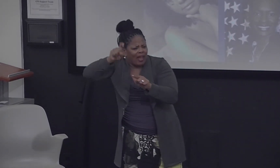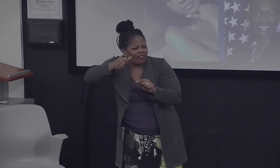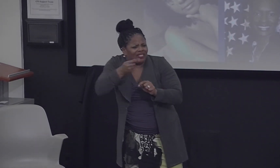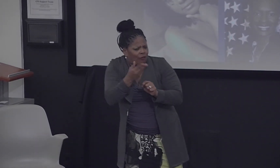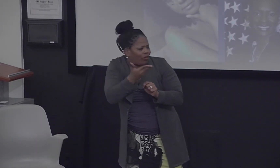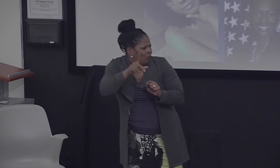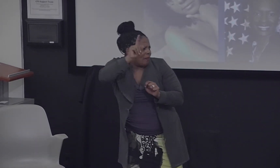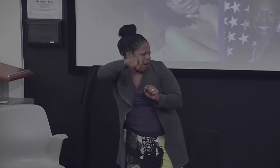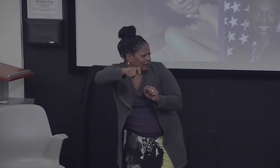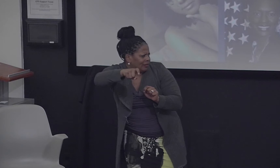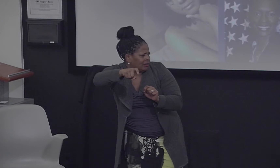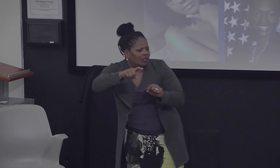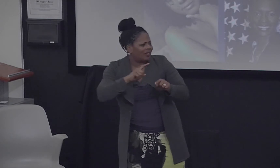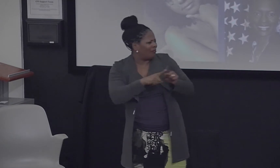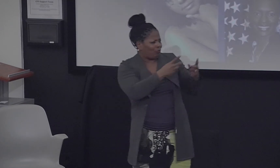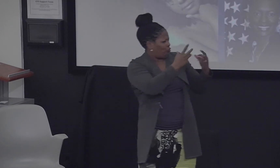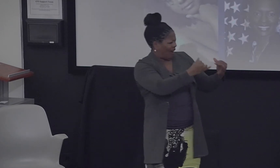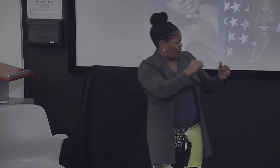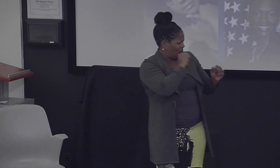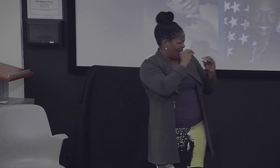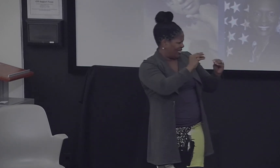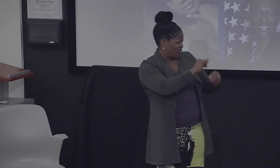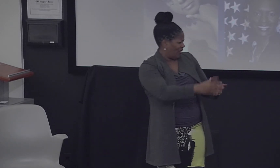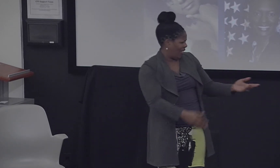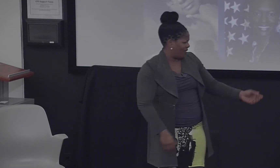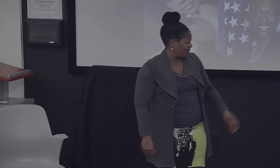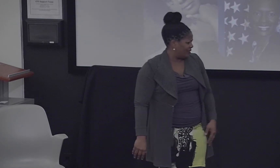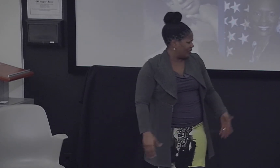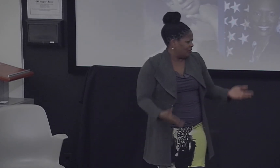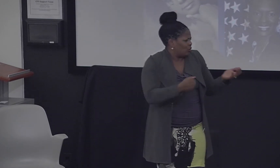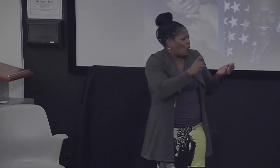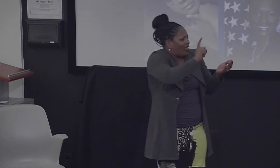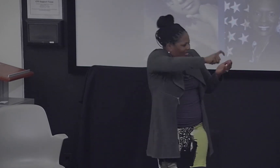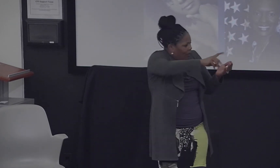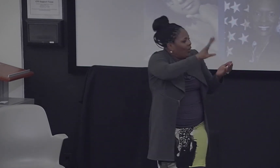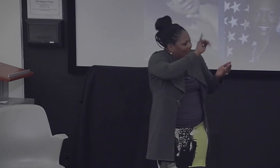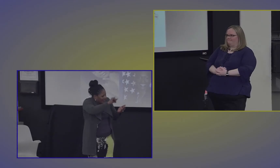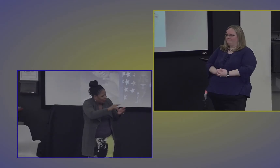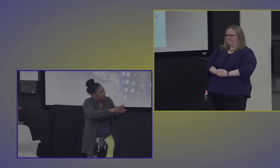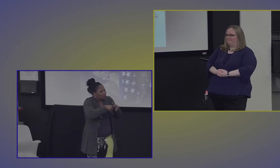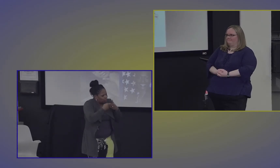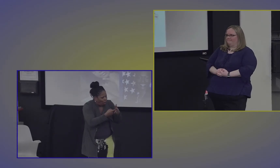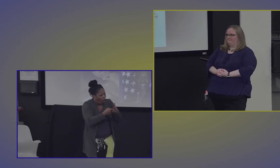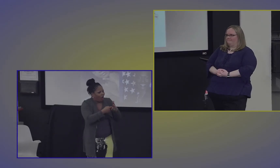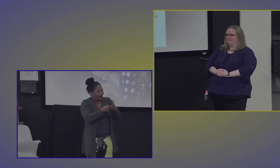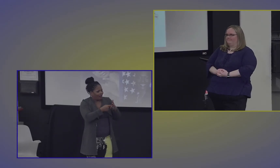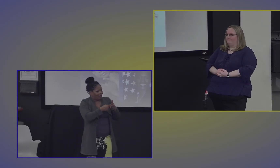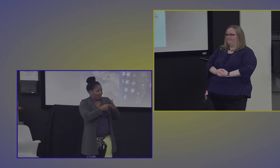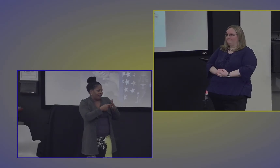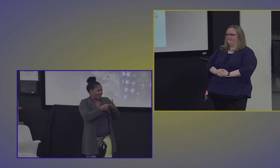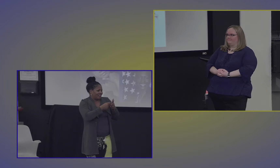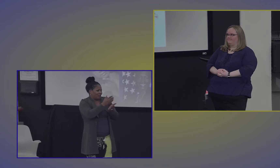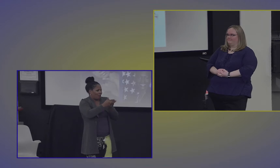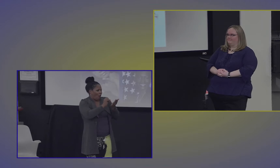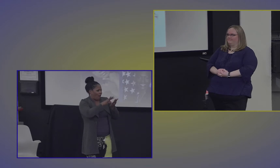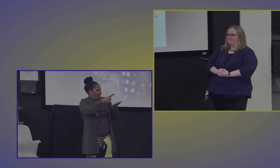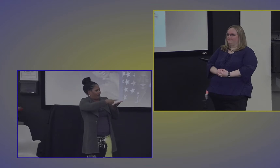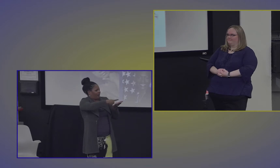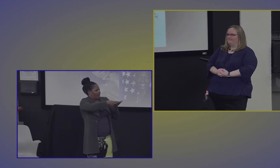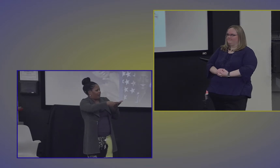get to any assignment. There are certain questions we need to ask ourselves. But that's not always what's taught in interpreter training programs. That